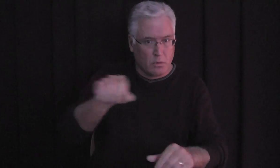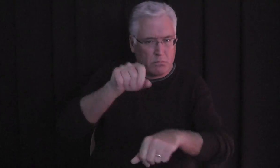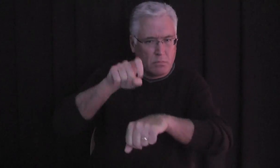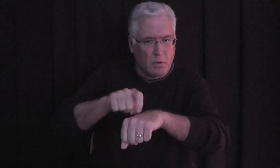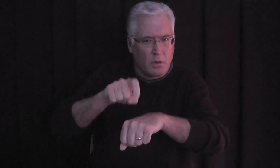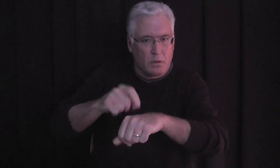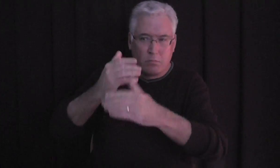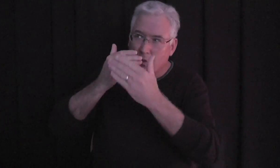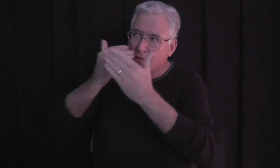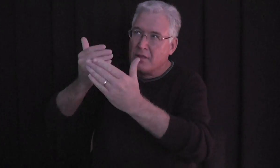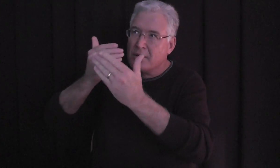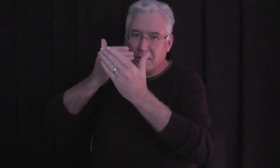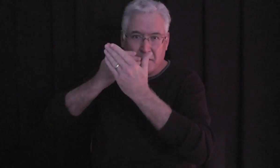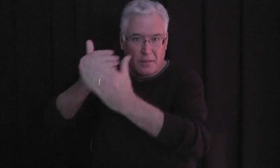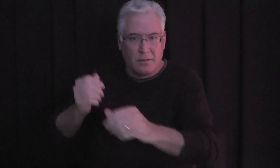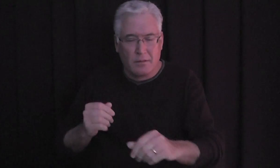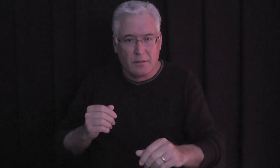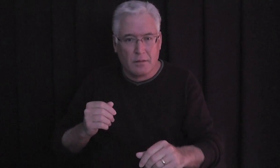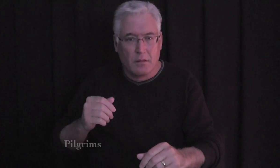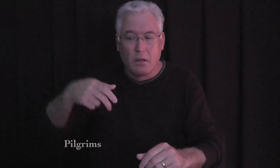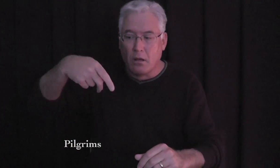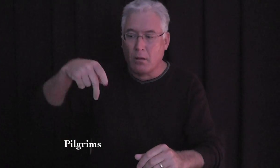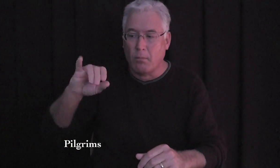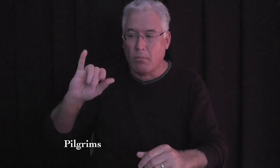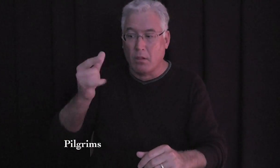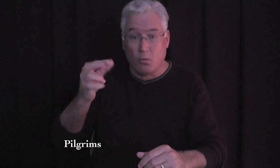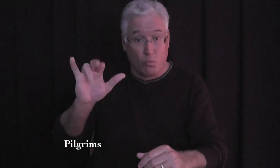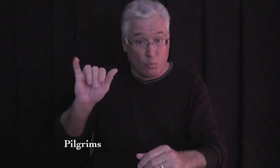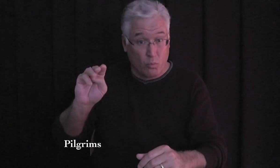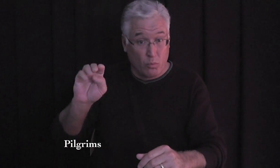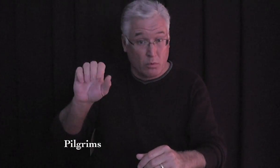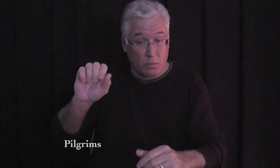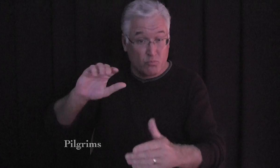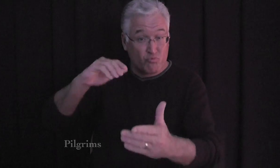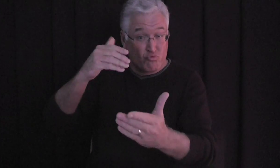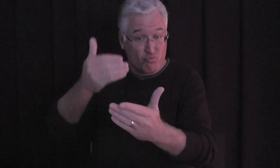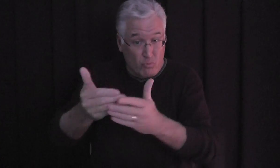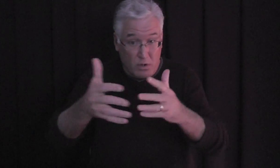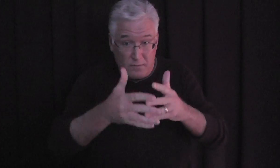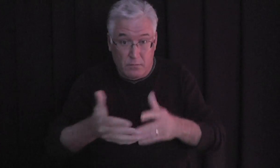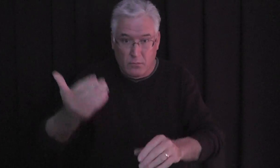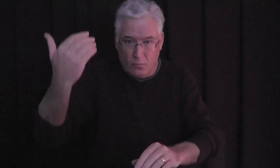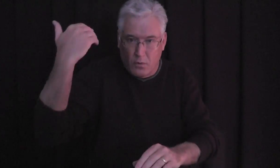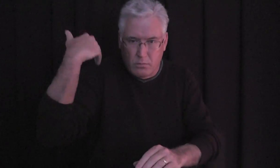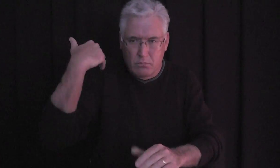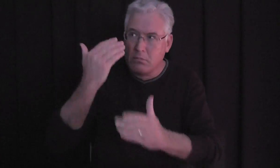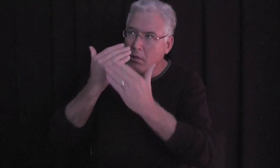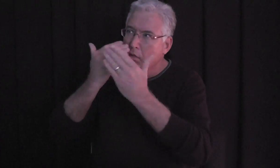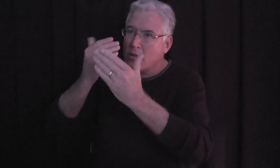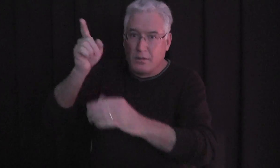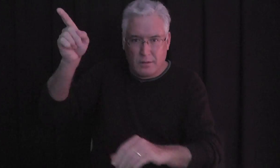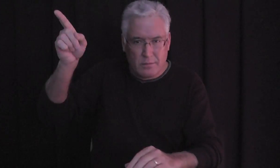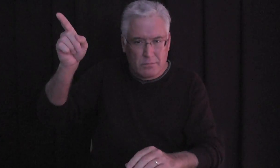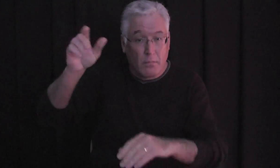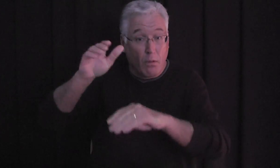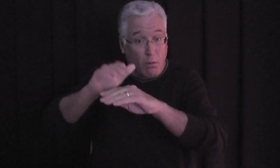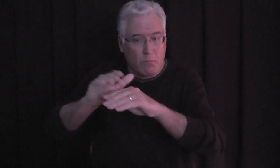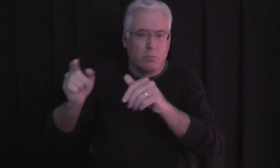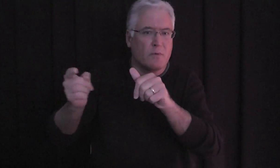lives. And we need to take time to express our gratitude to Him. When the Pilgrims arrived here a long time